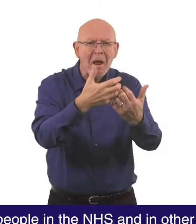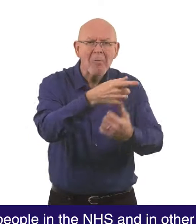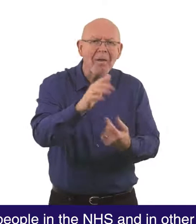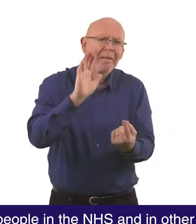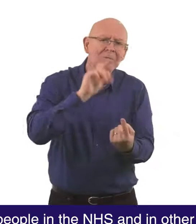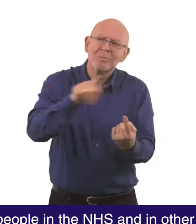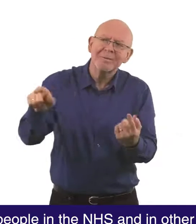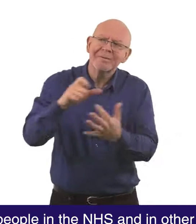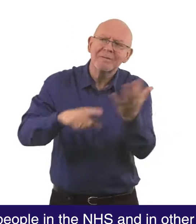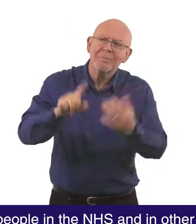people.